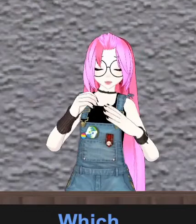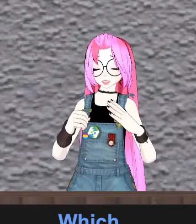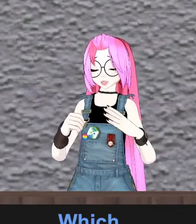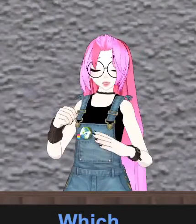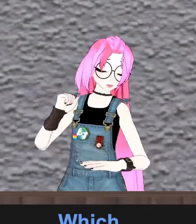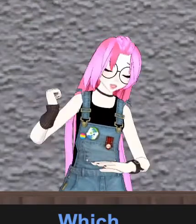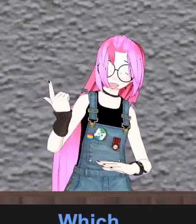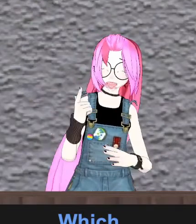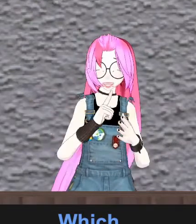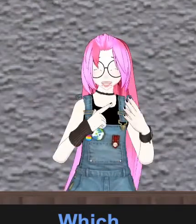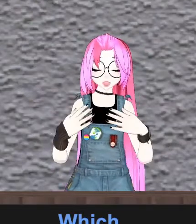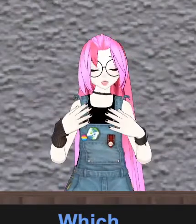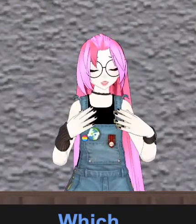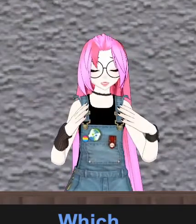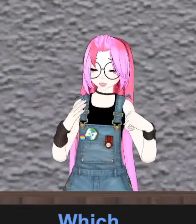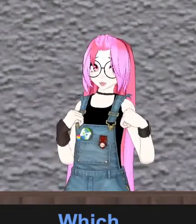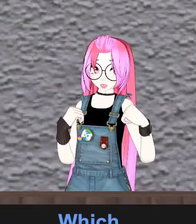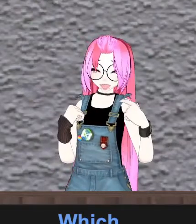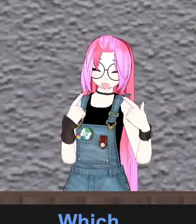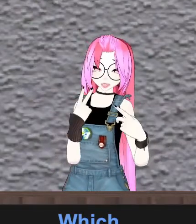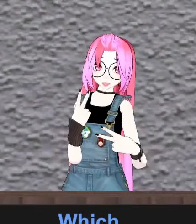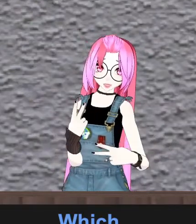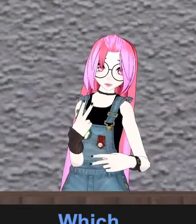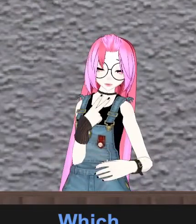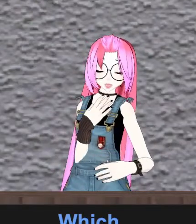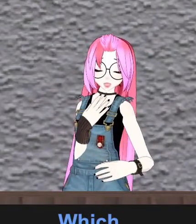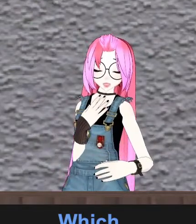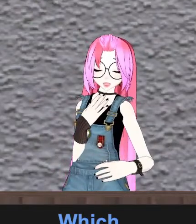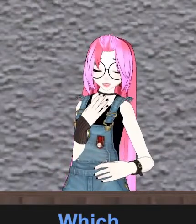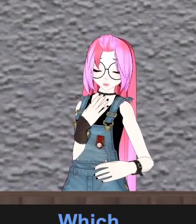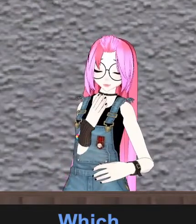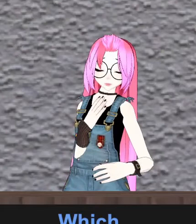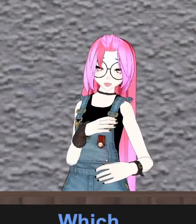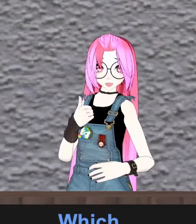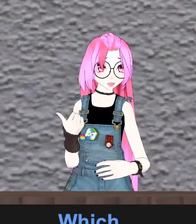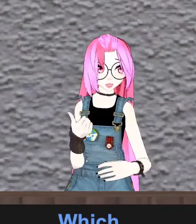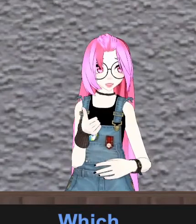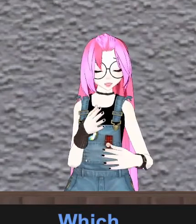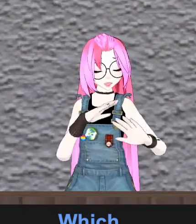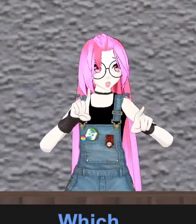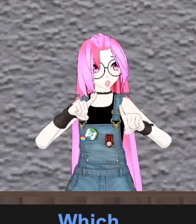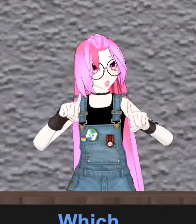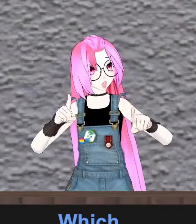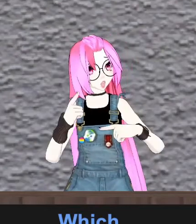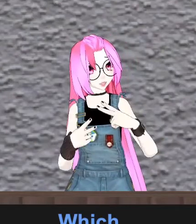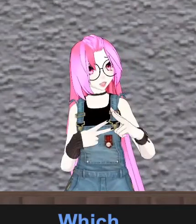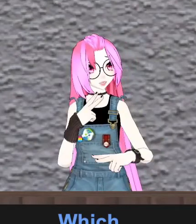available just all across America. It's really incredible to see. Some other things is that there's different types of deaf